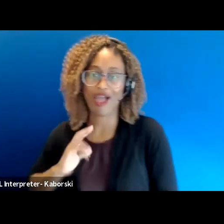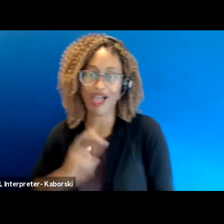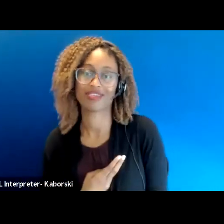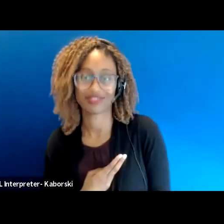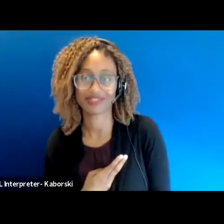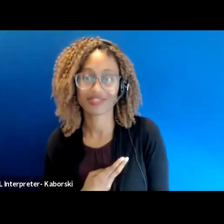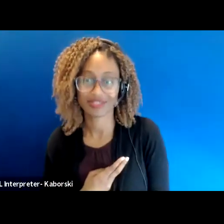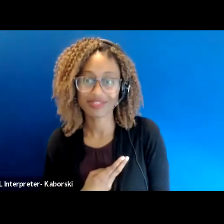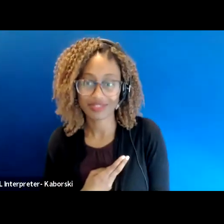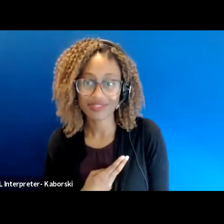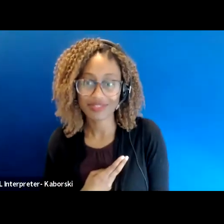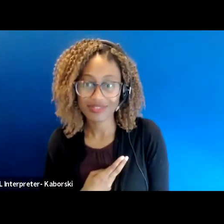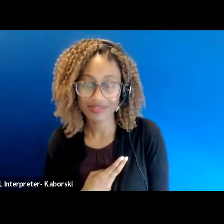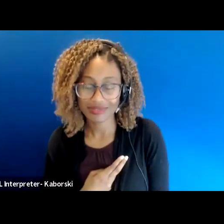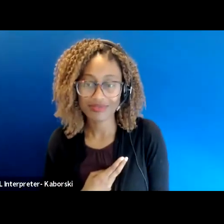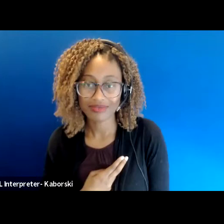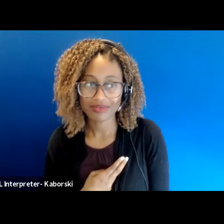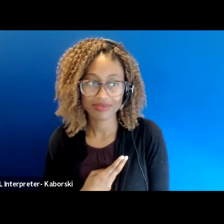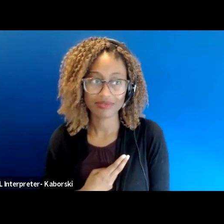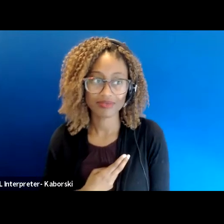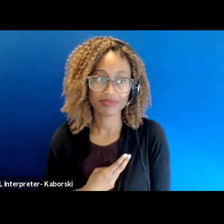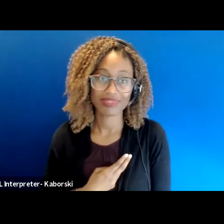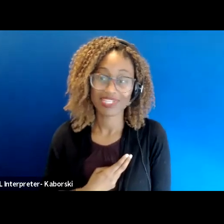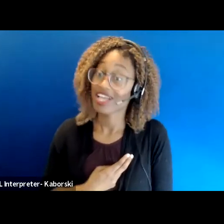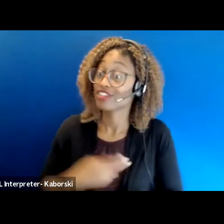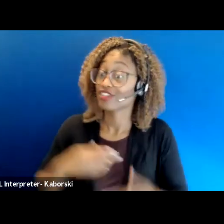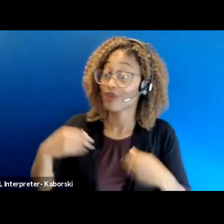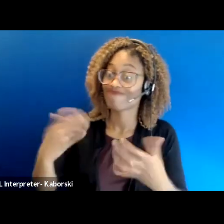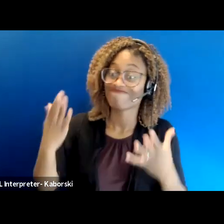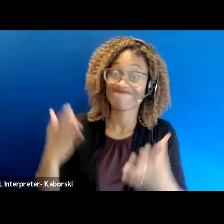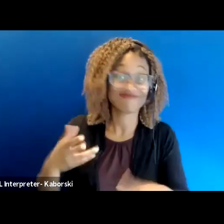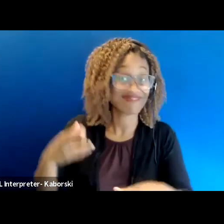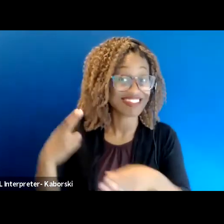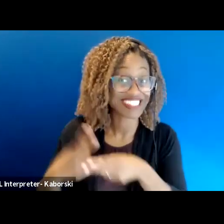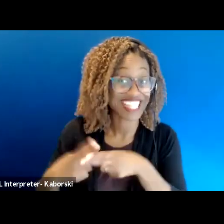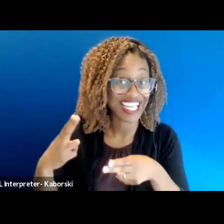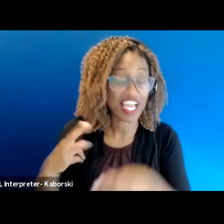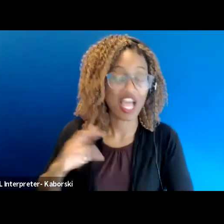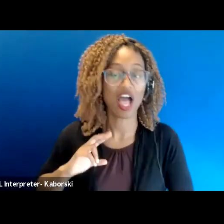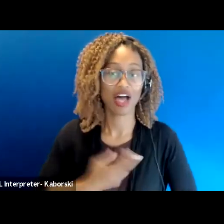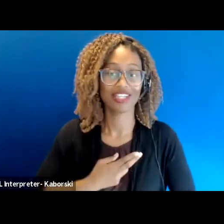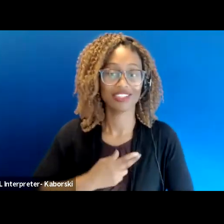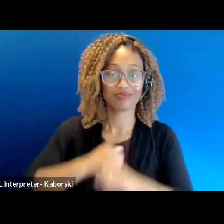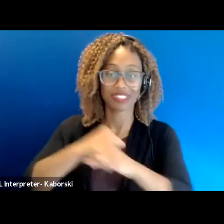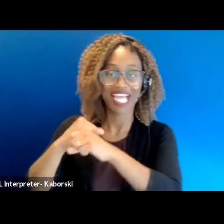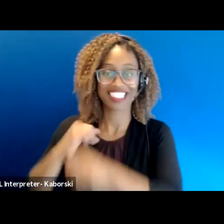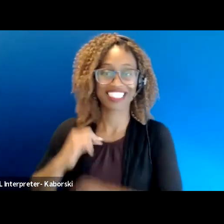which hence the name, us protecting us.